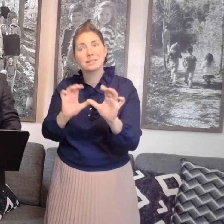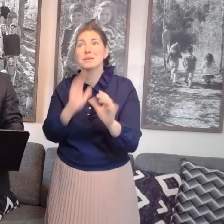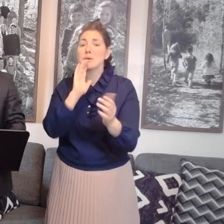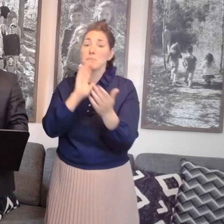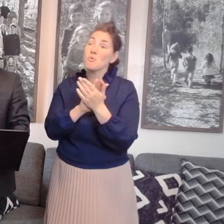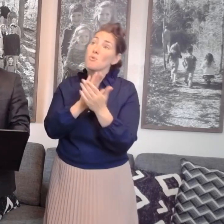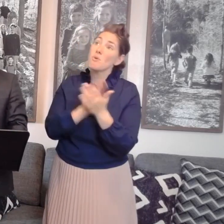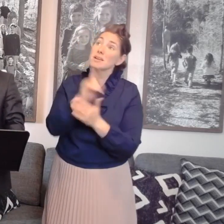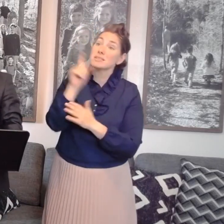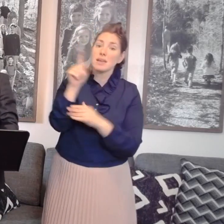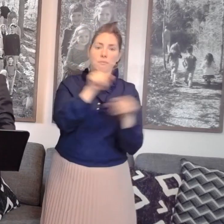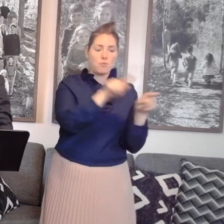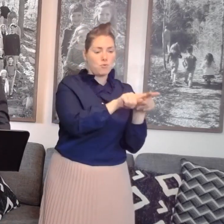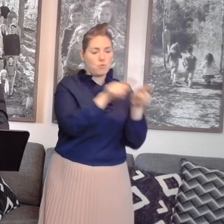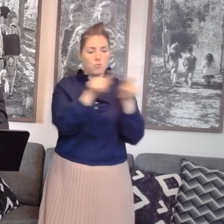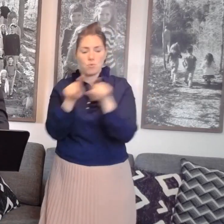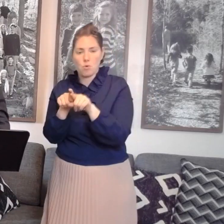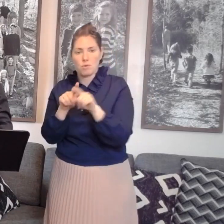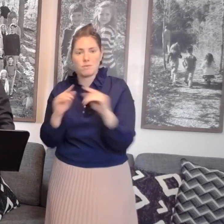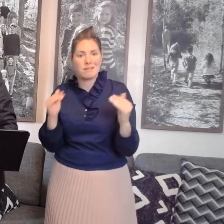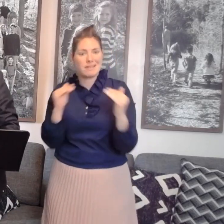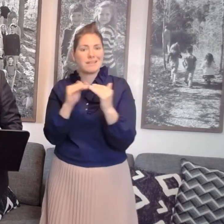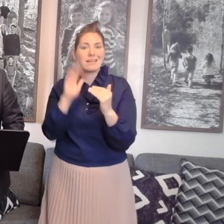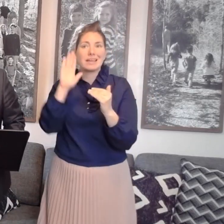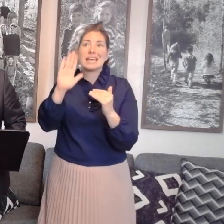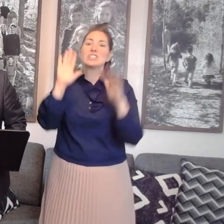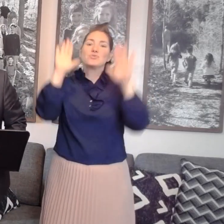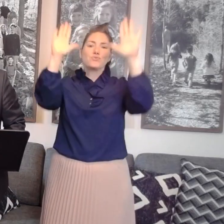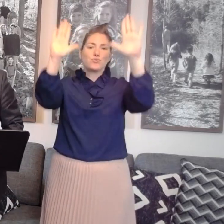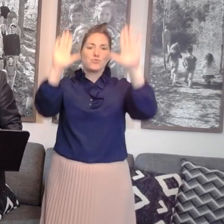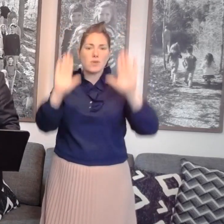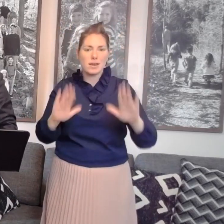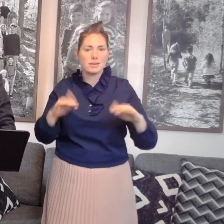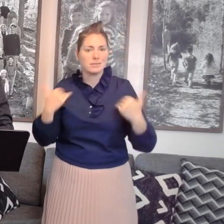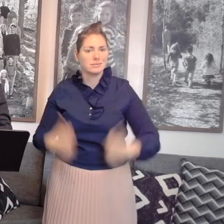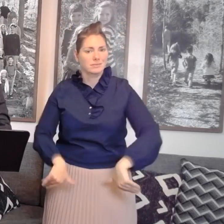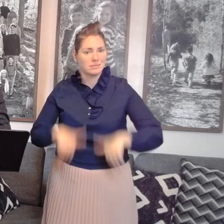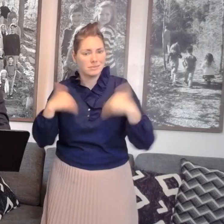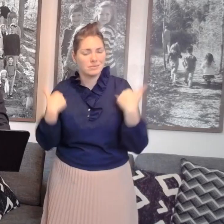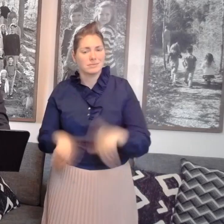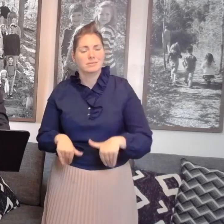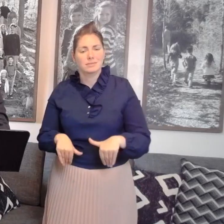Praise him according to his excellent greatness.